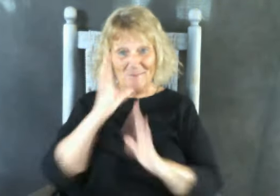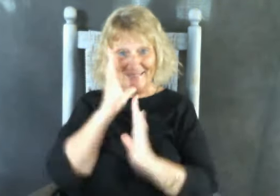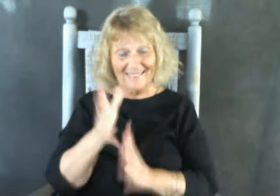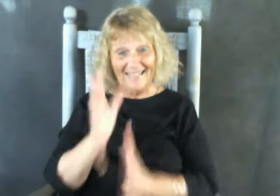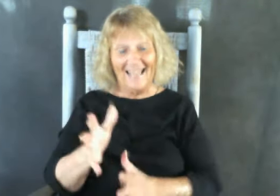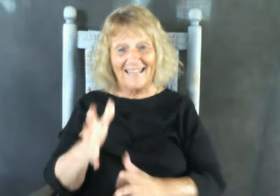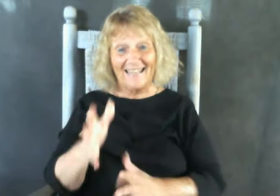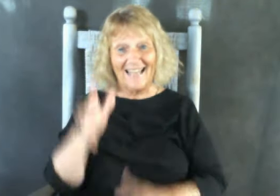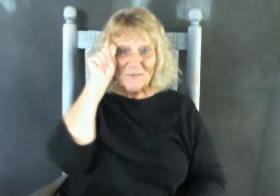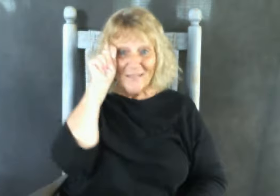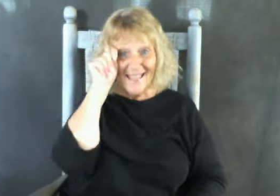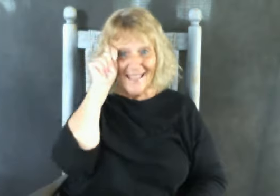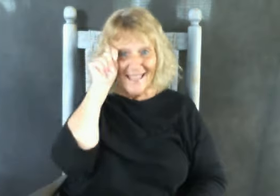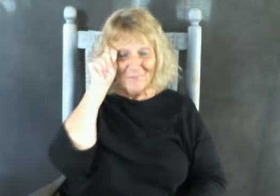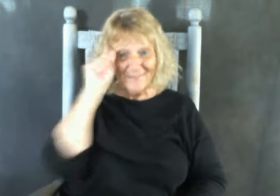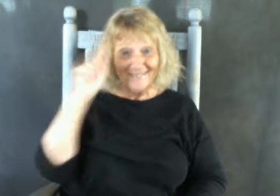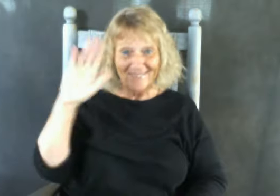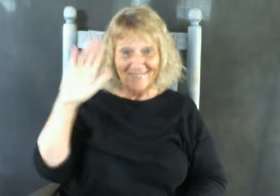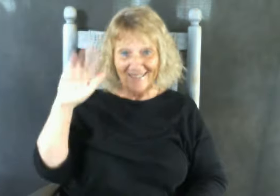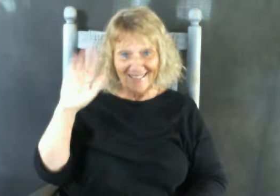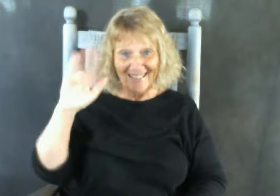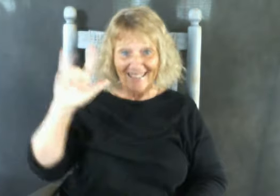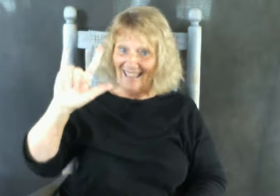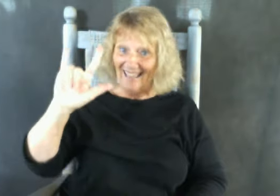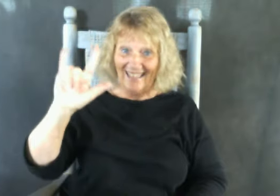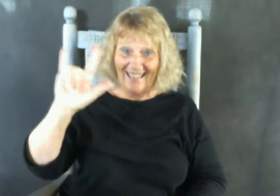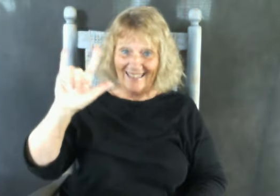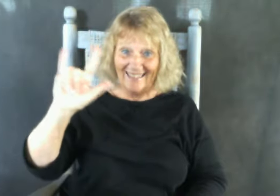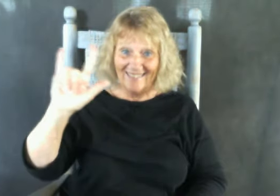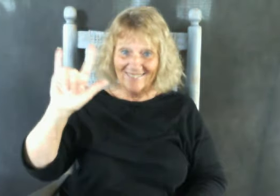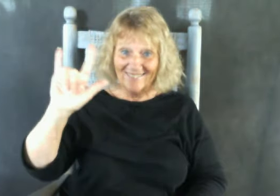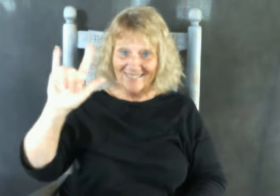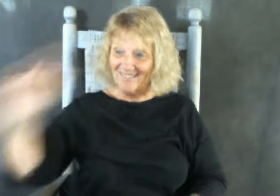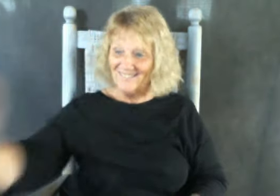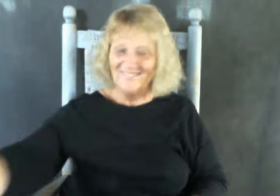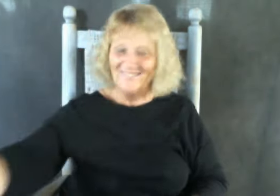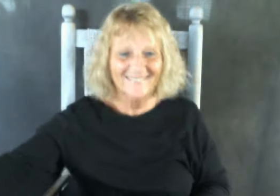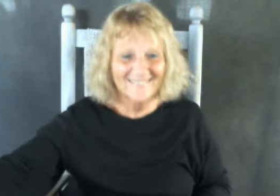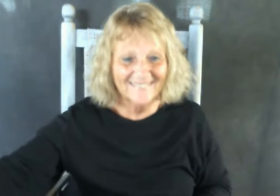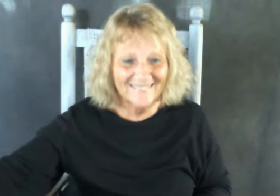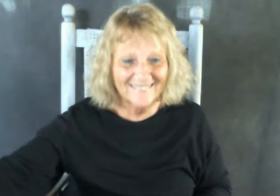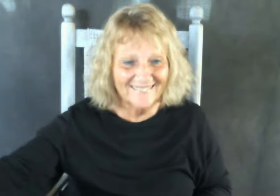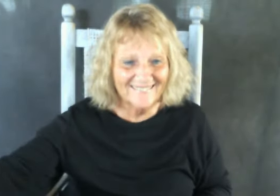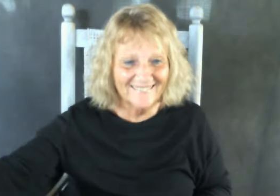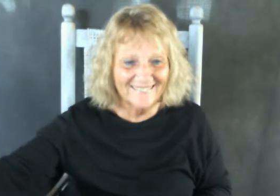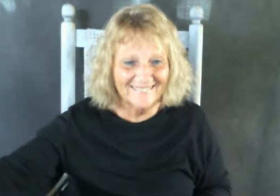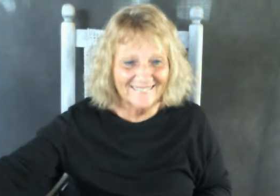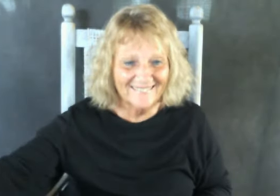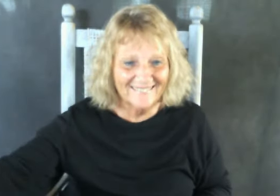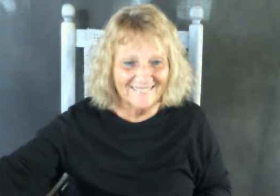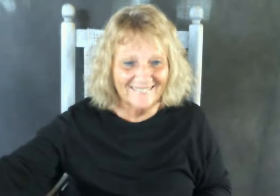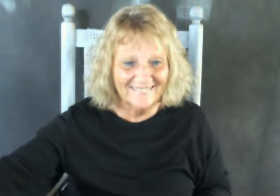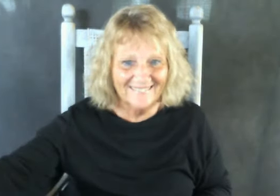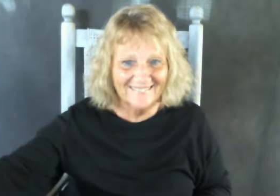built, that was to be built near the Ground Zero site in New York. The Pentagon has had a multi-faith chapel there near